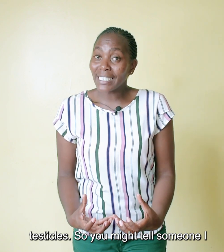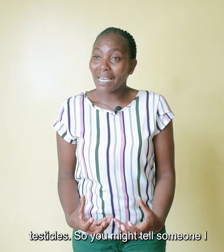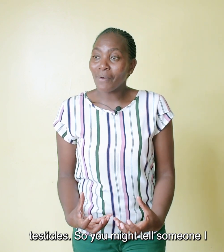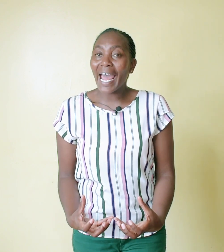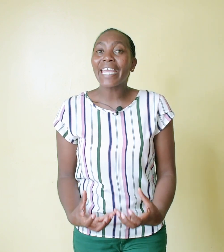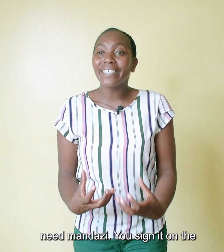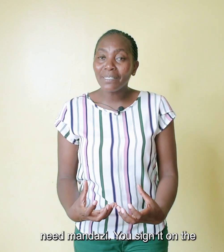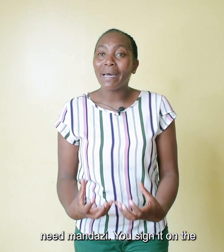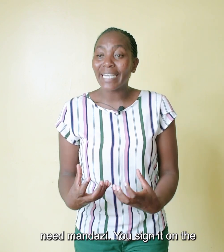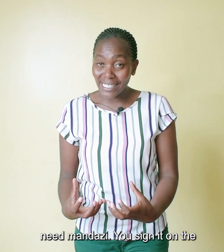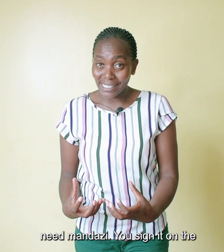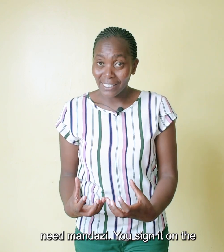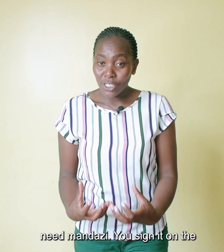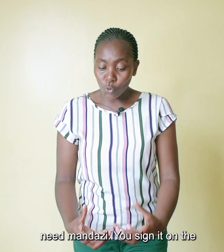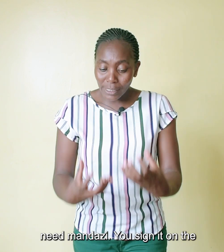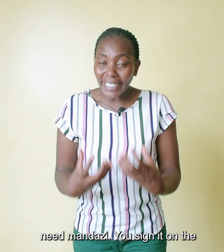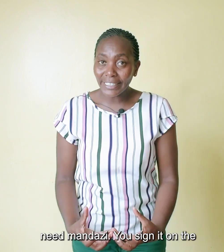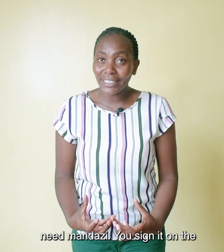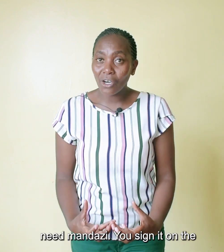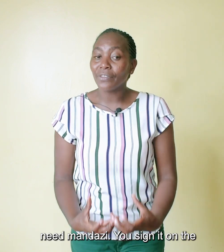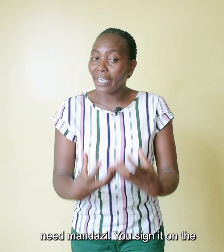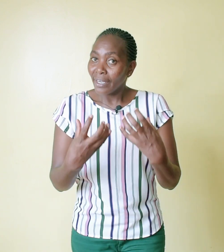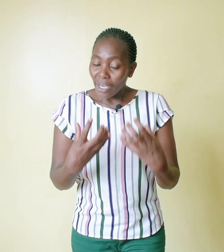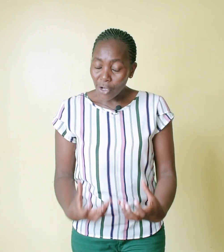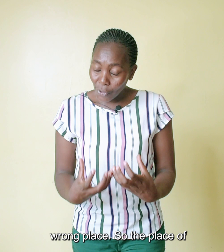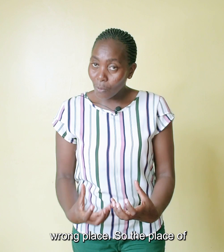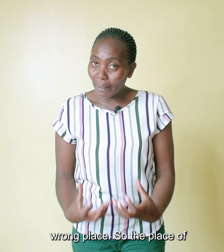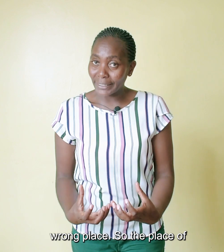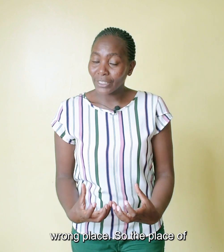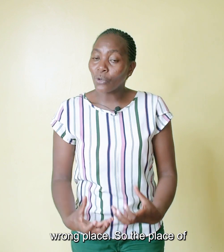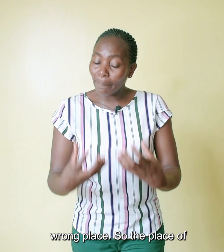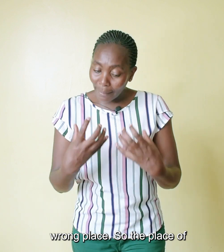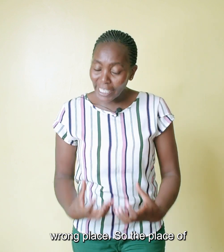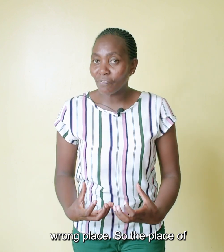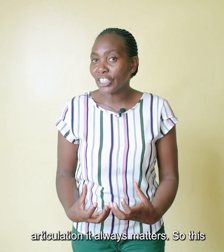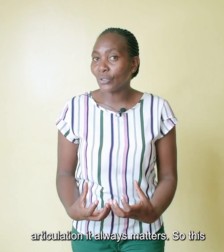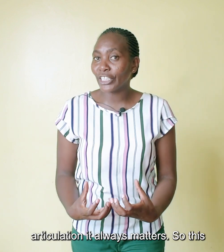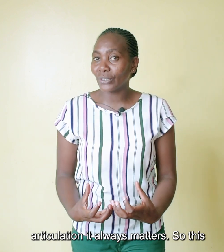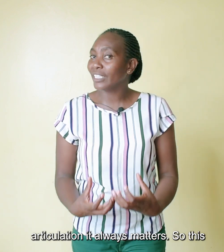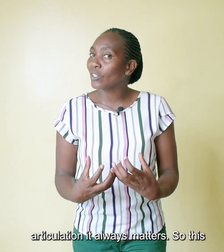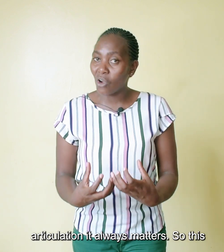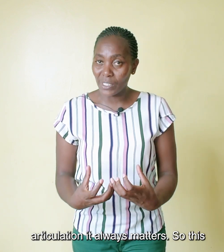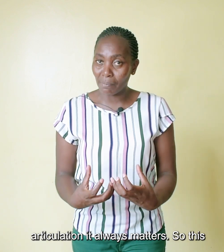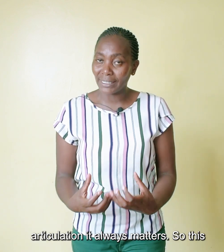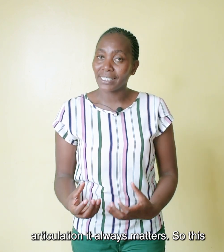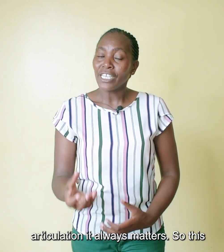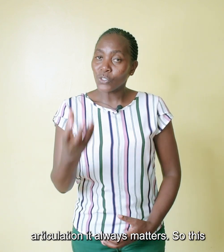tell someone, I need mandazi. You sign it on the wrong place. So the place of articulation, it always matters. So